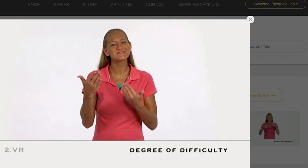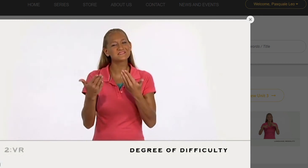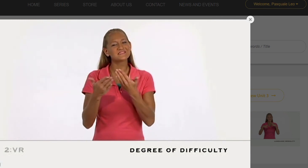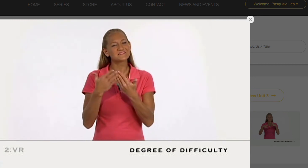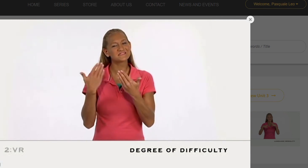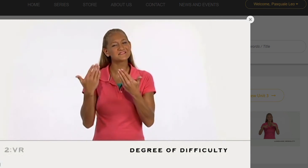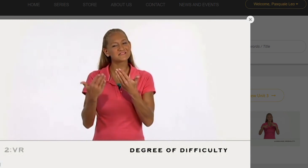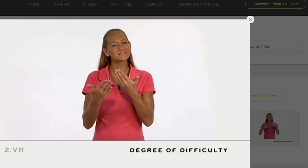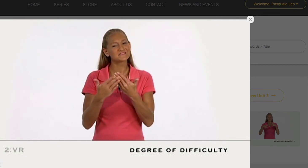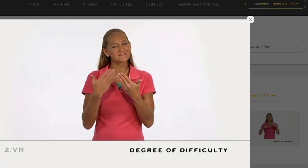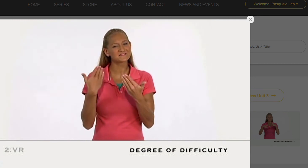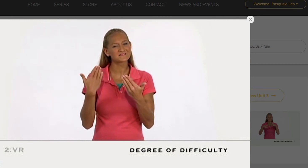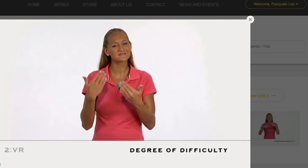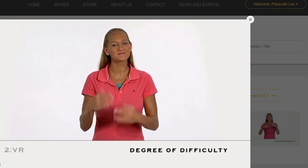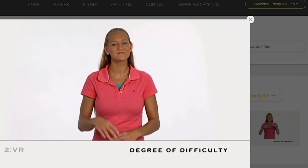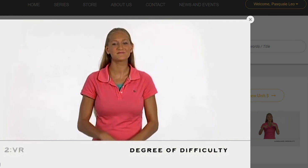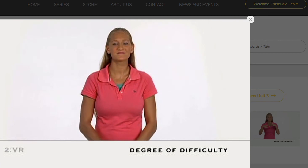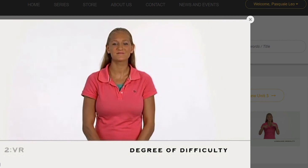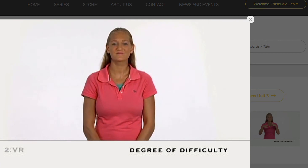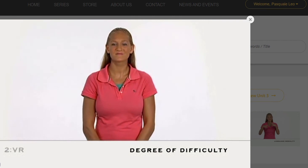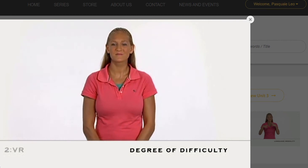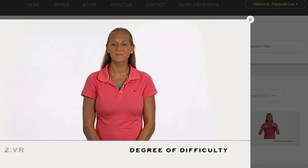Sort of easy.